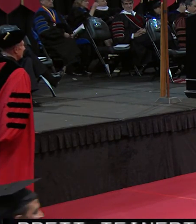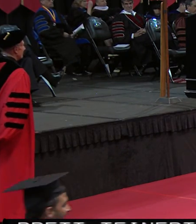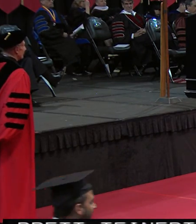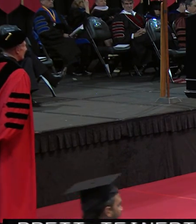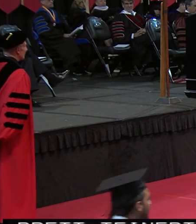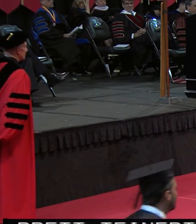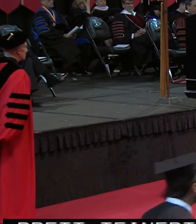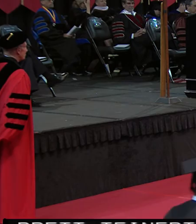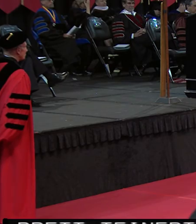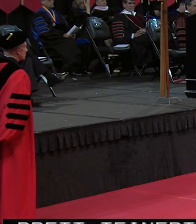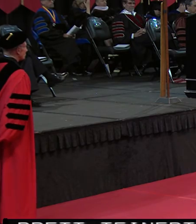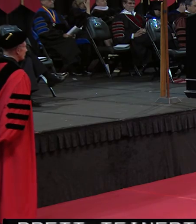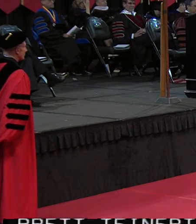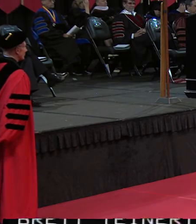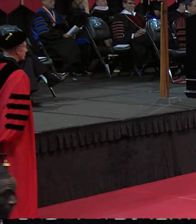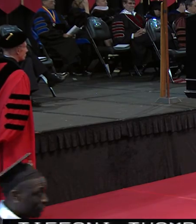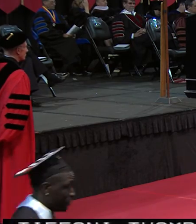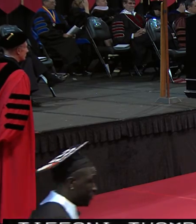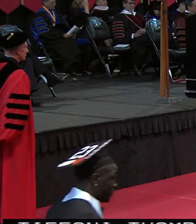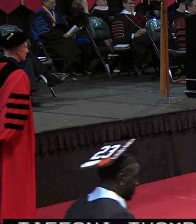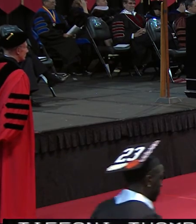Jessica Nicole Tolbert.